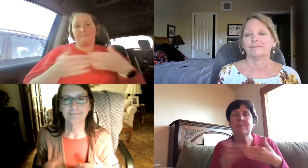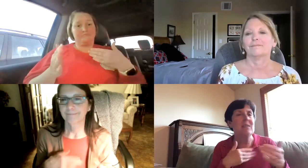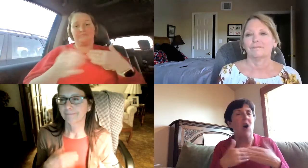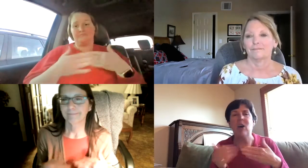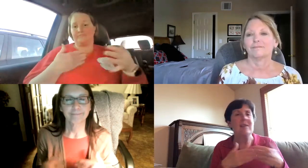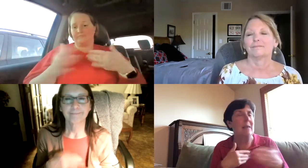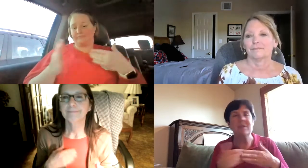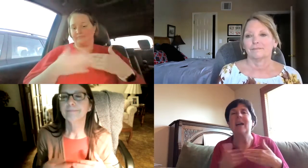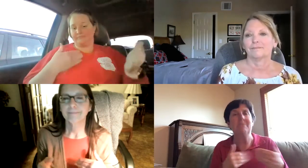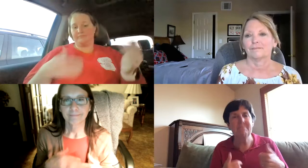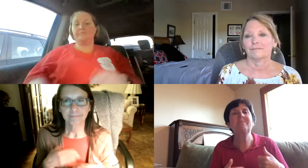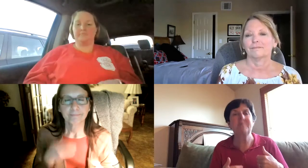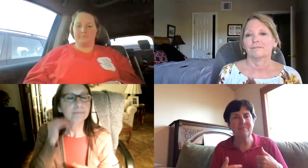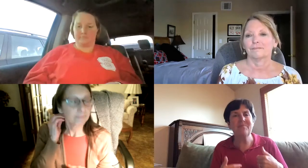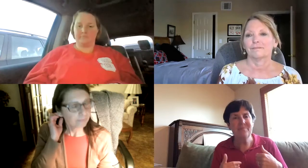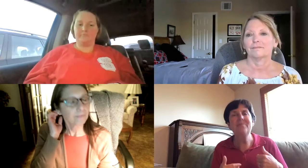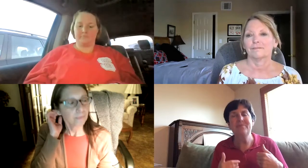Same, it's all the same sign.